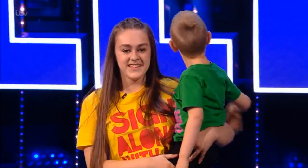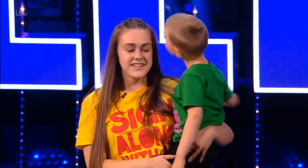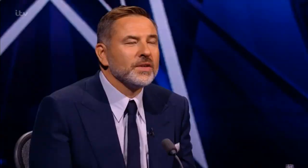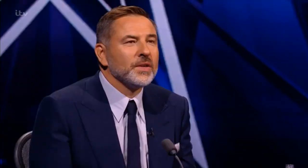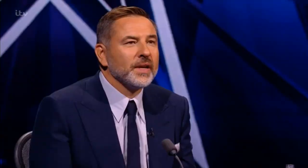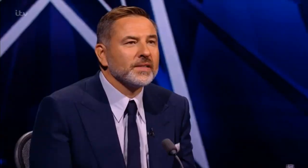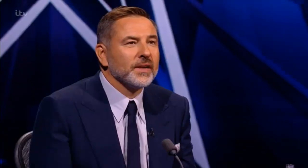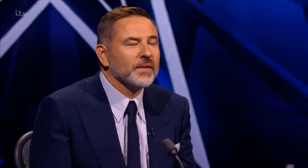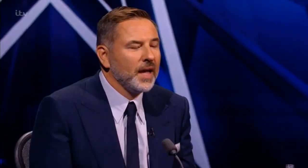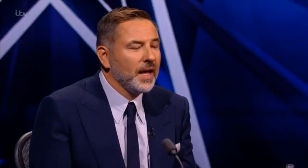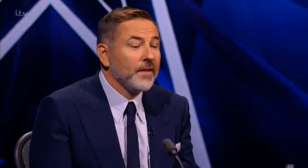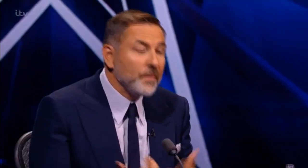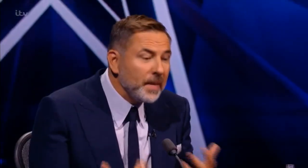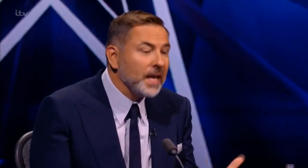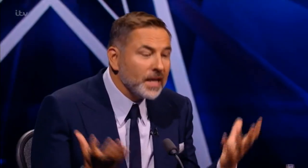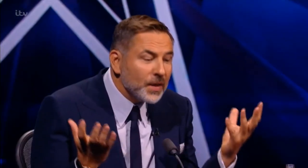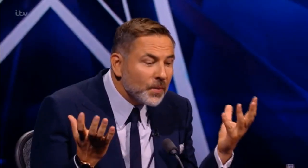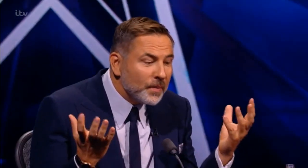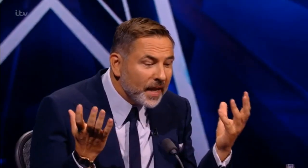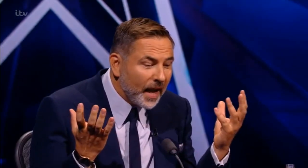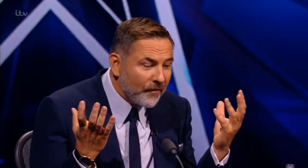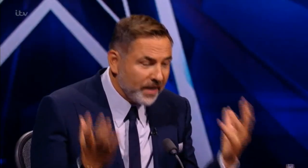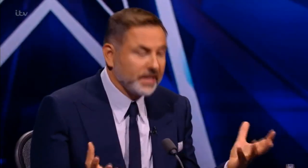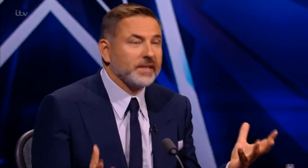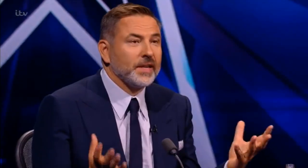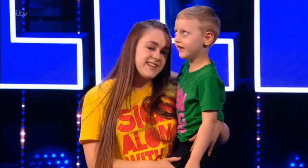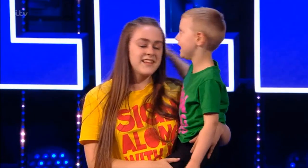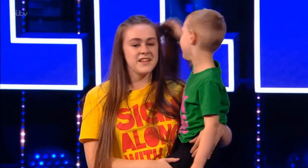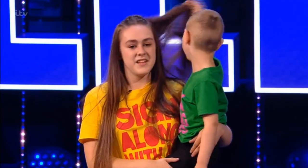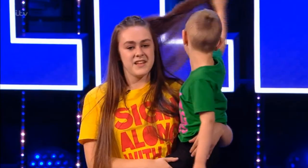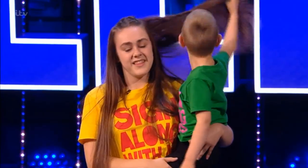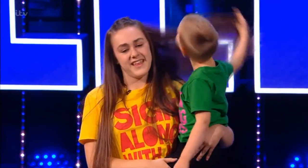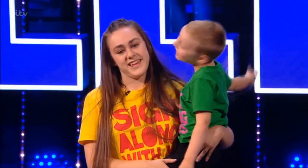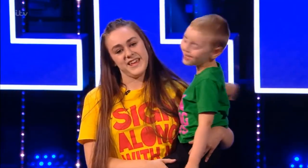what you're doing. So, for me, you would be a fantastic winner of Thank Britain's you. Got